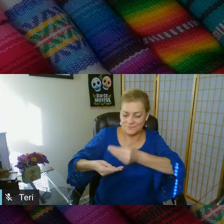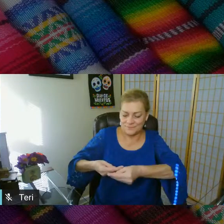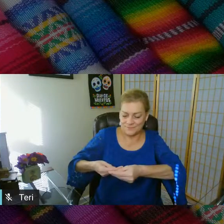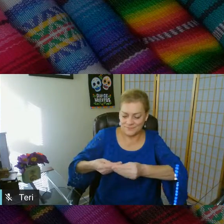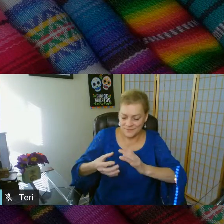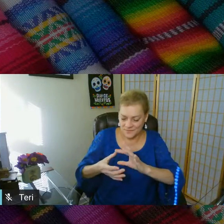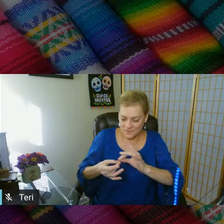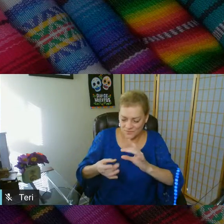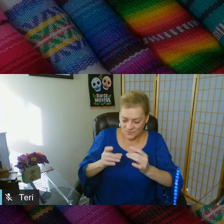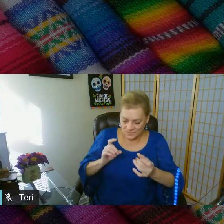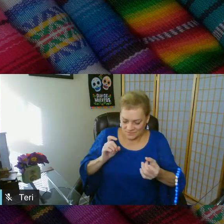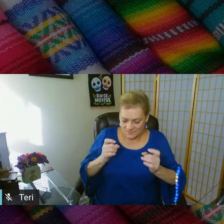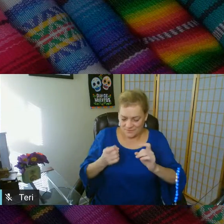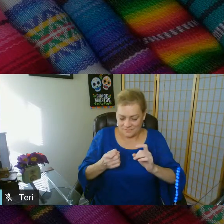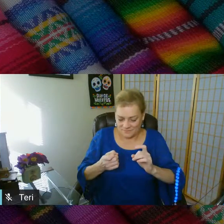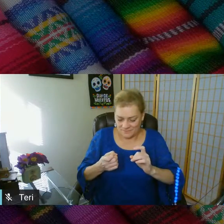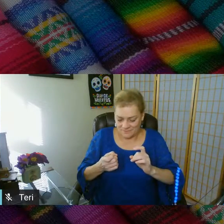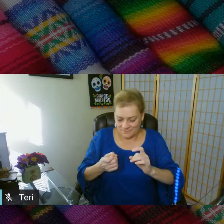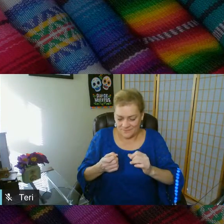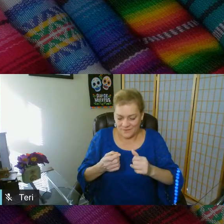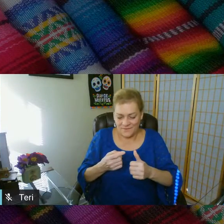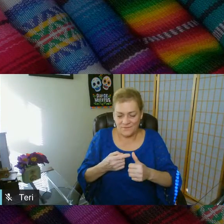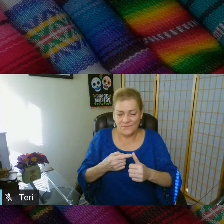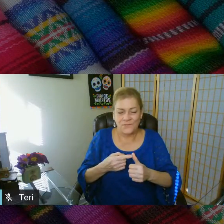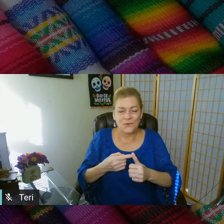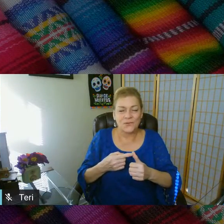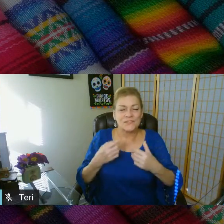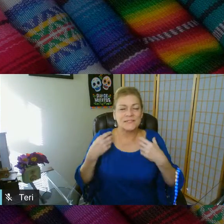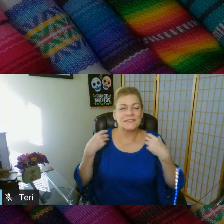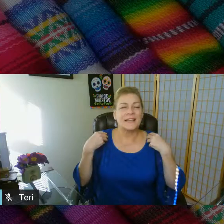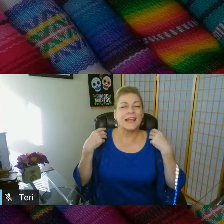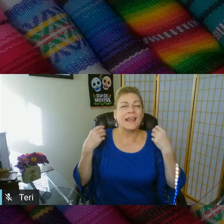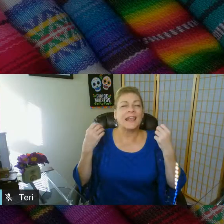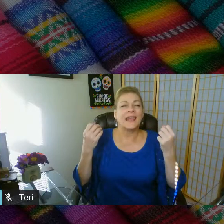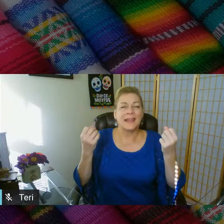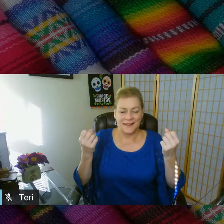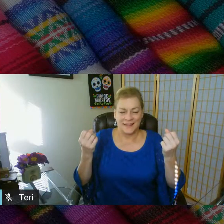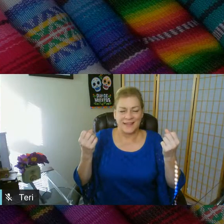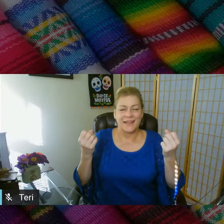We front load healing for those to come after us.